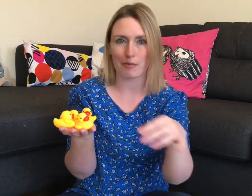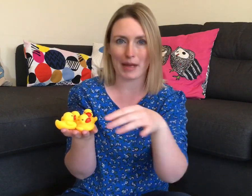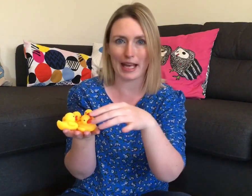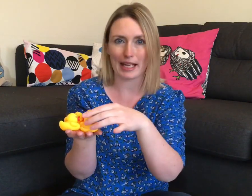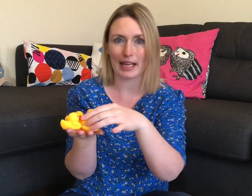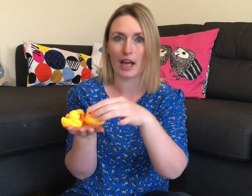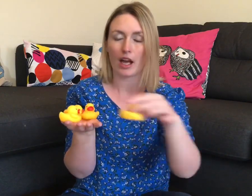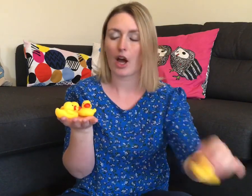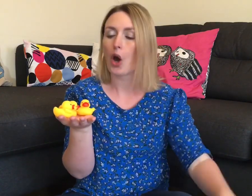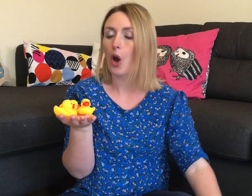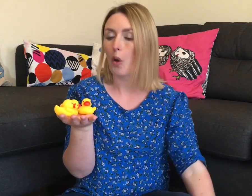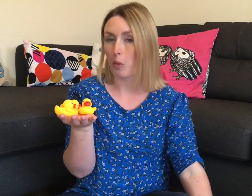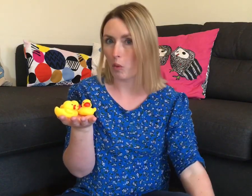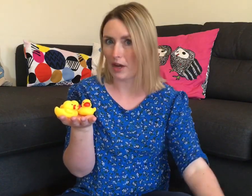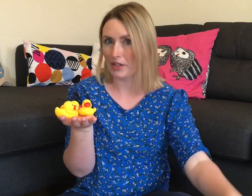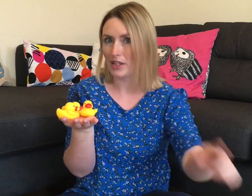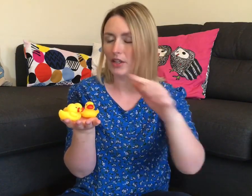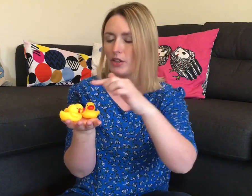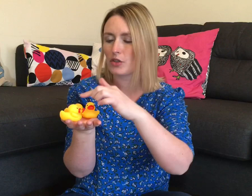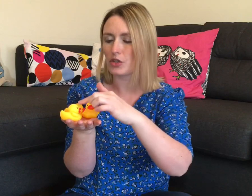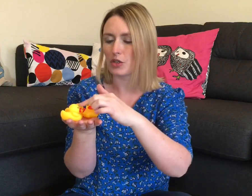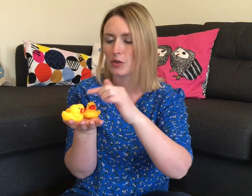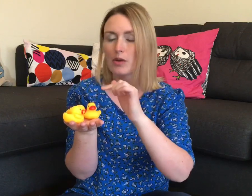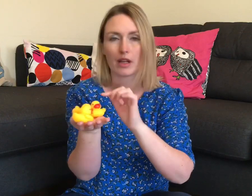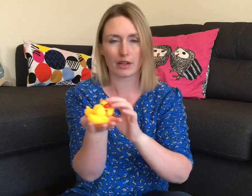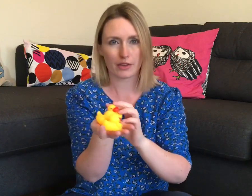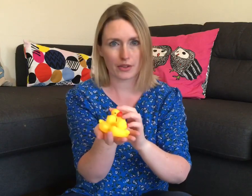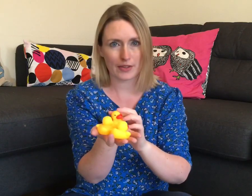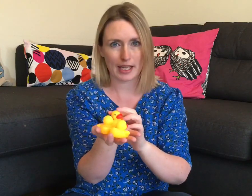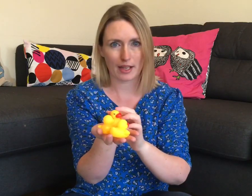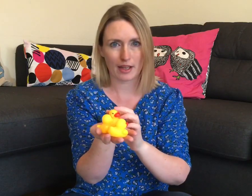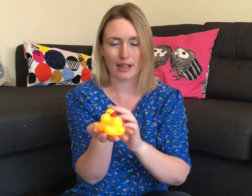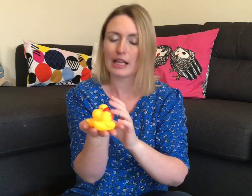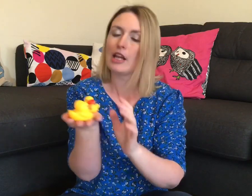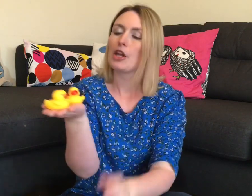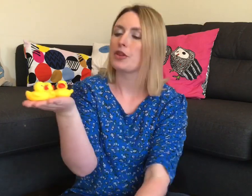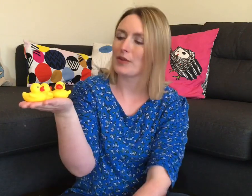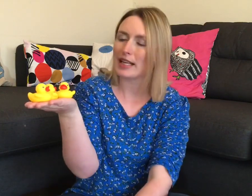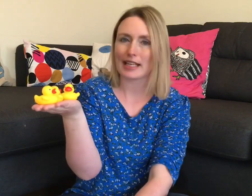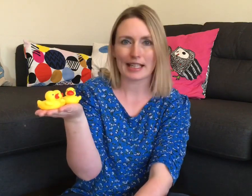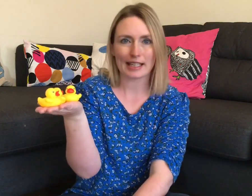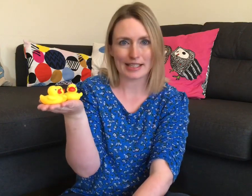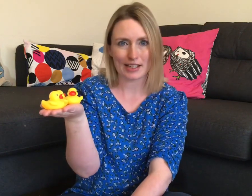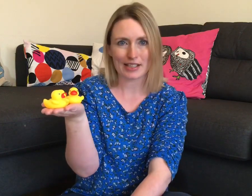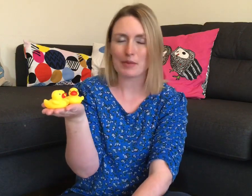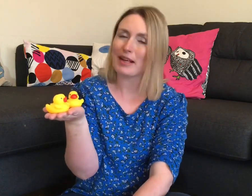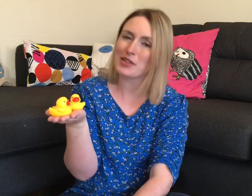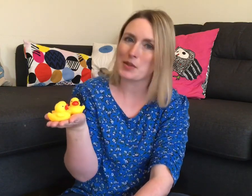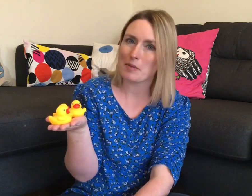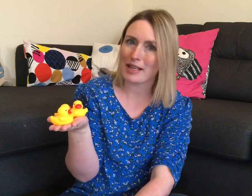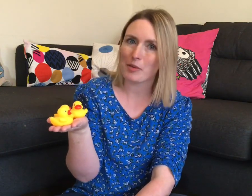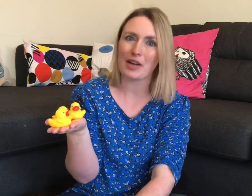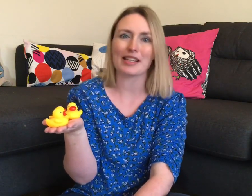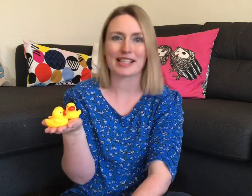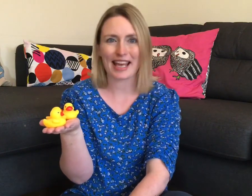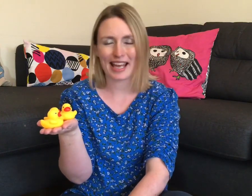back. One, two, three. Three little ducks went swimming one day